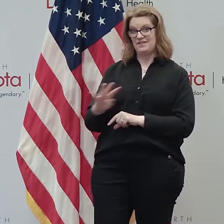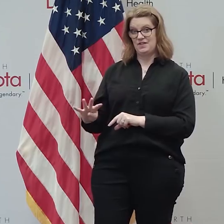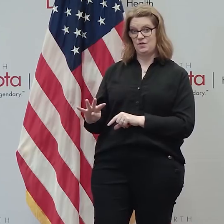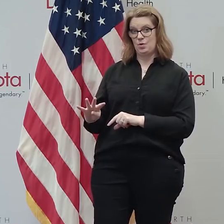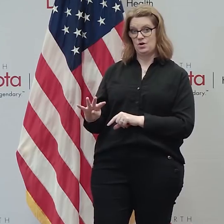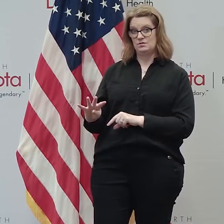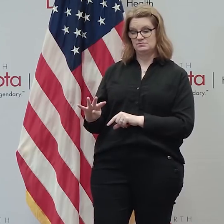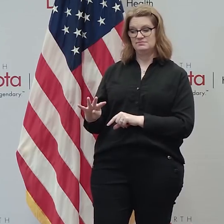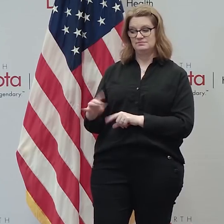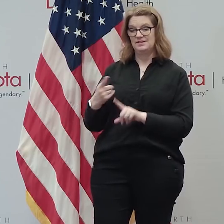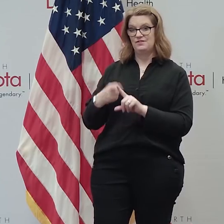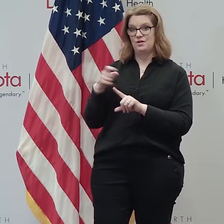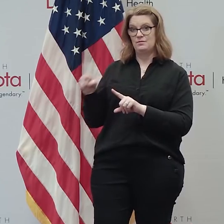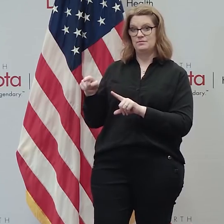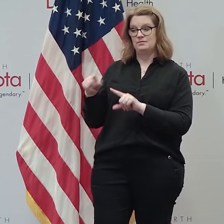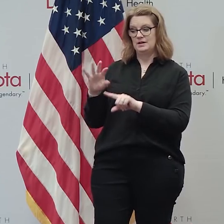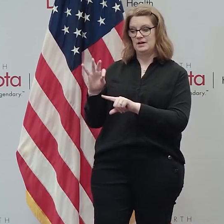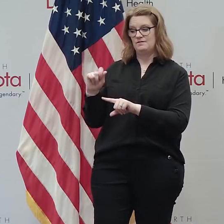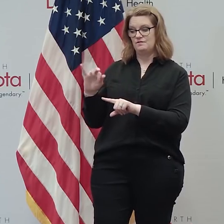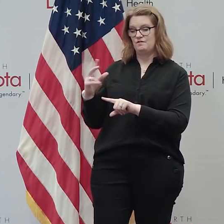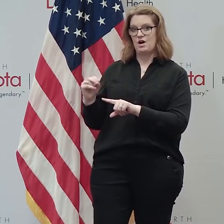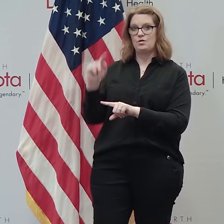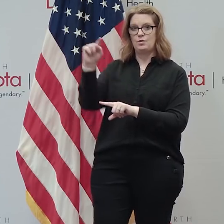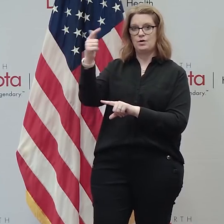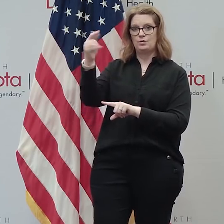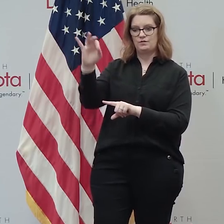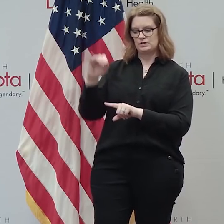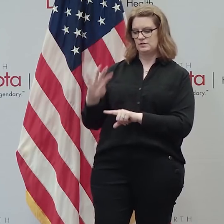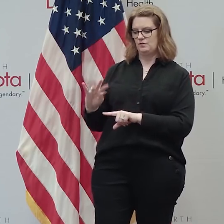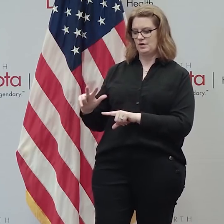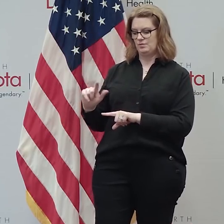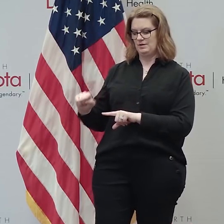reported today came from either Fargo or Grand Forks. 43